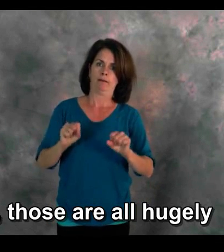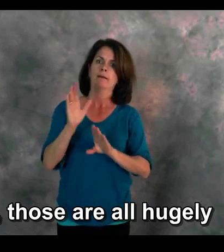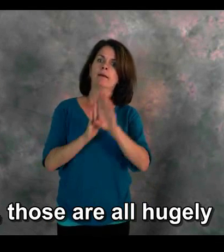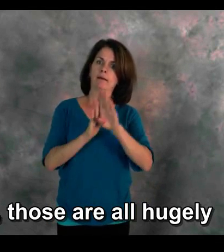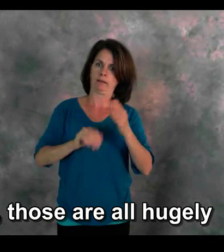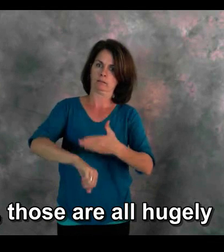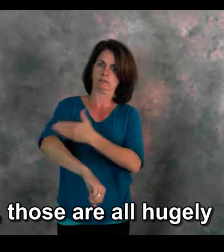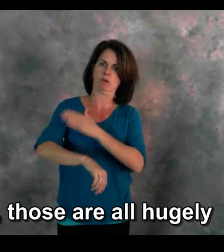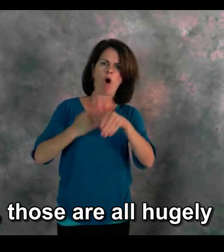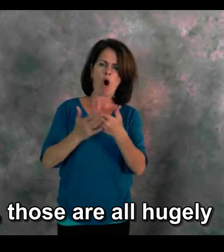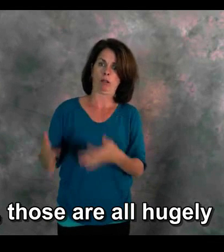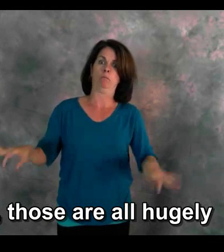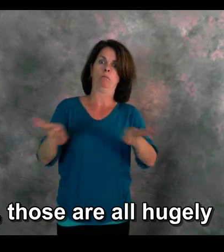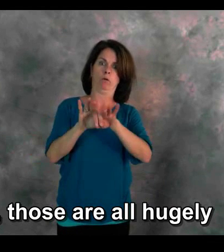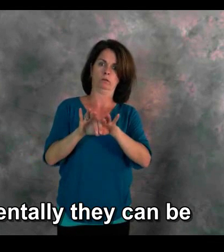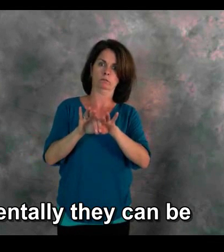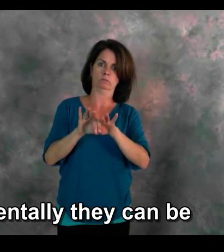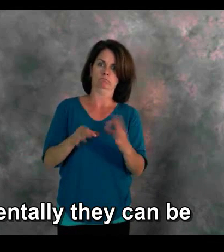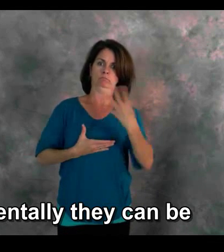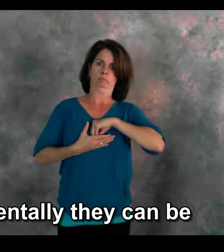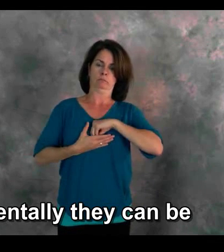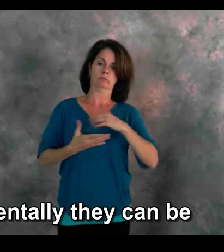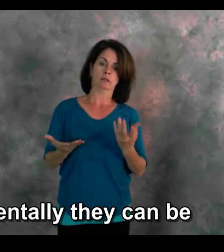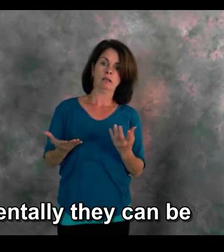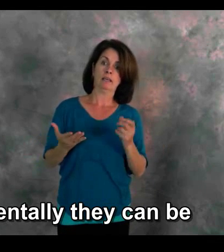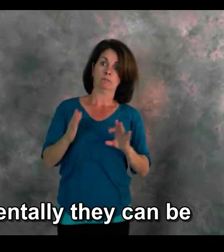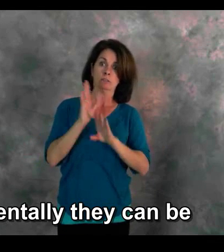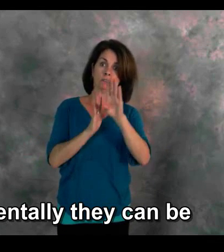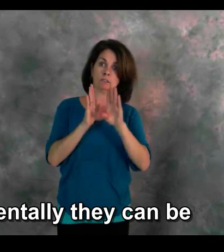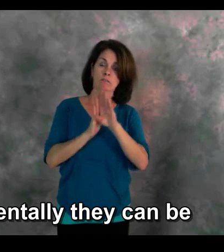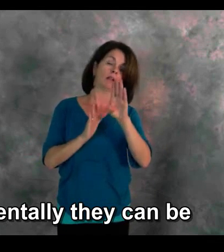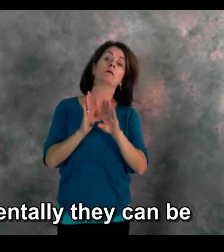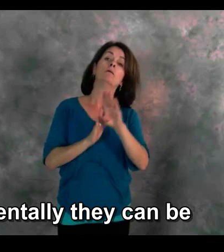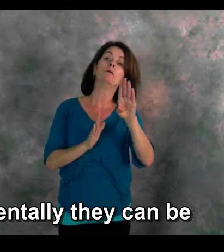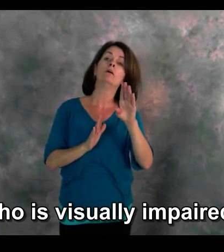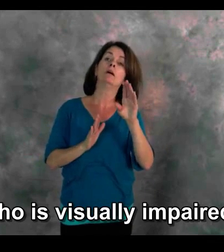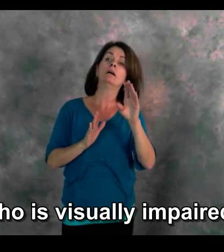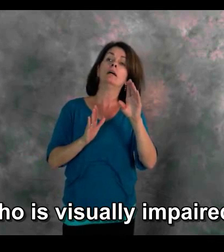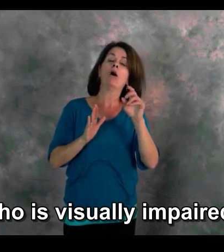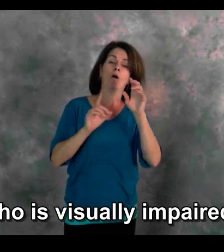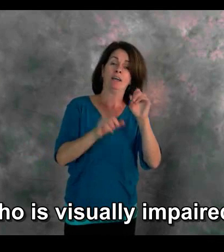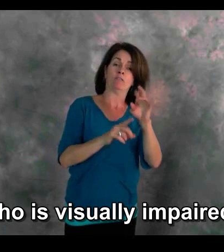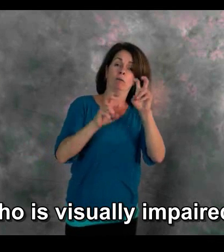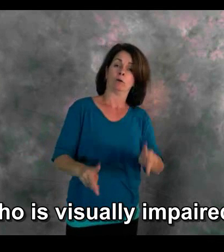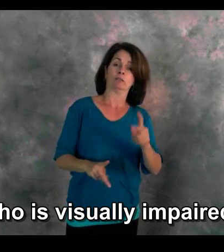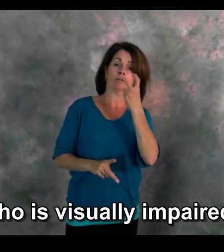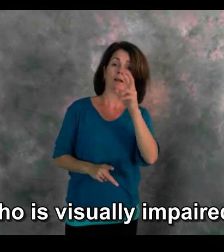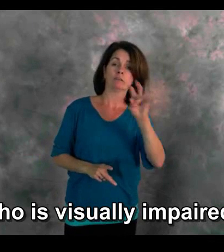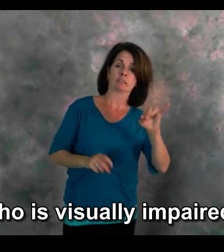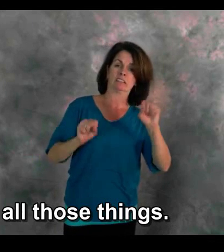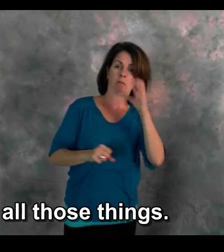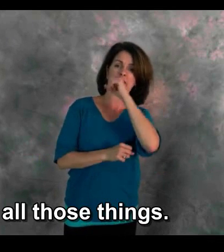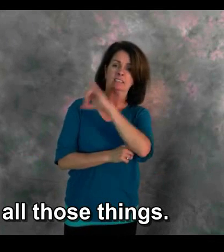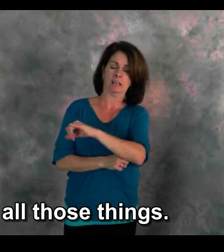motor abilities, those are all hugely important, and developmentally they can be missed out on by someone who's blind and visually